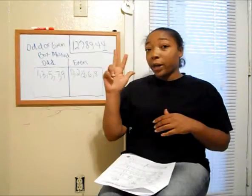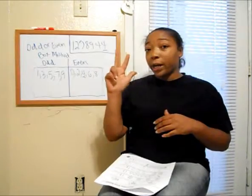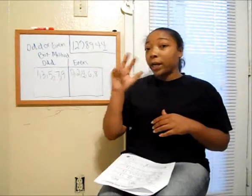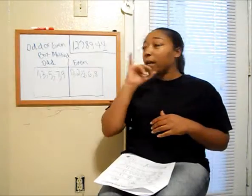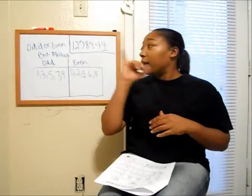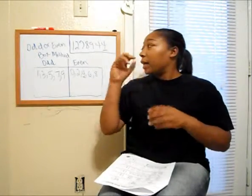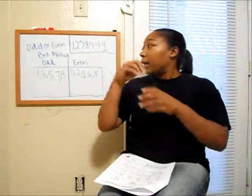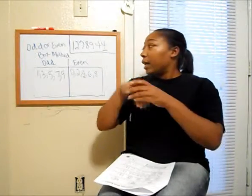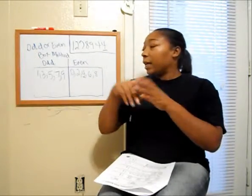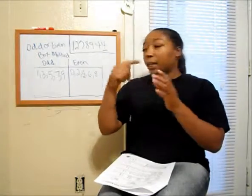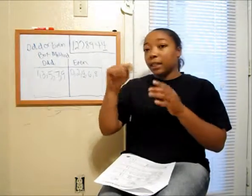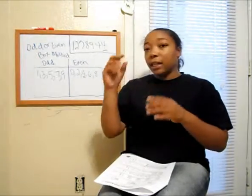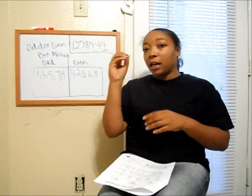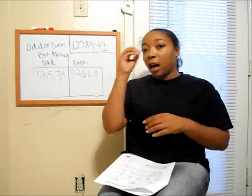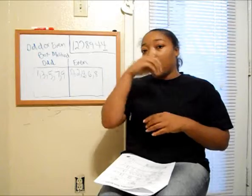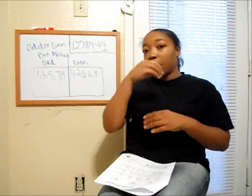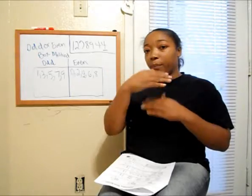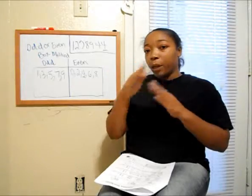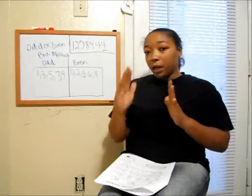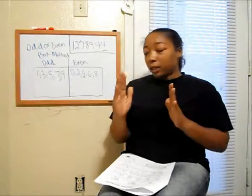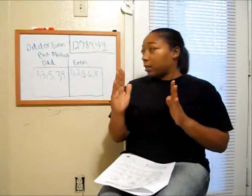3 is in the odd box.